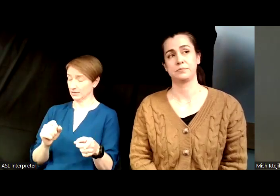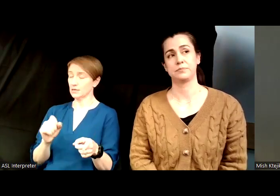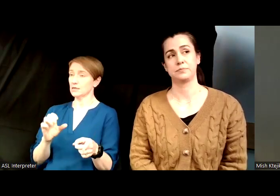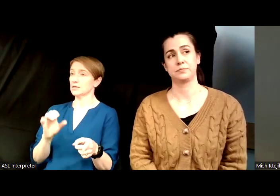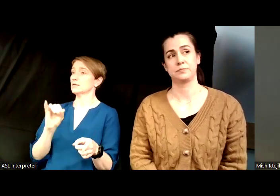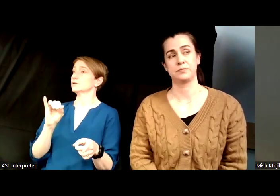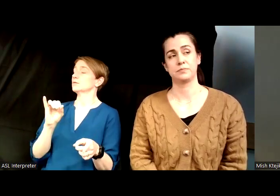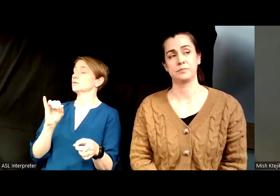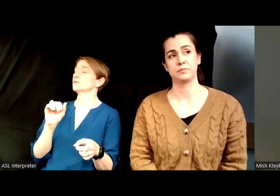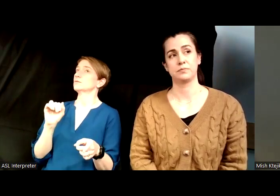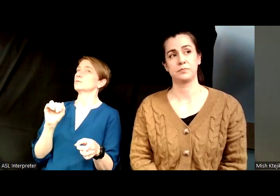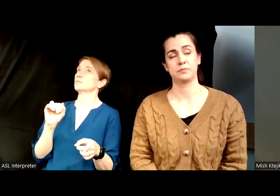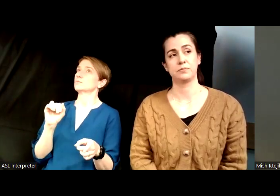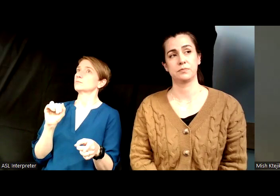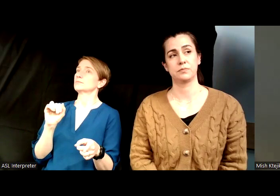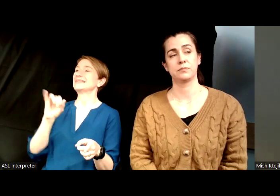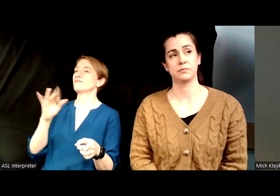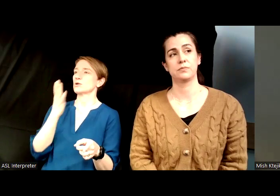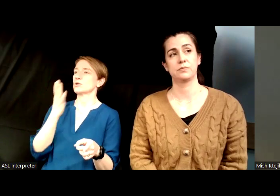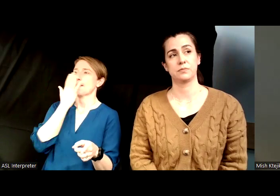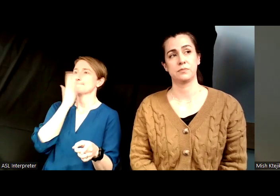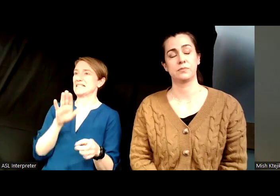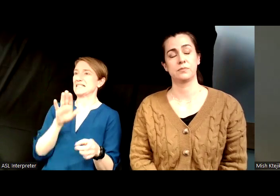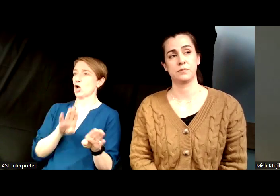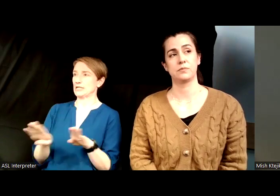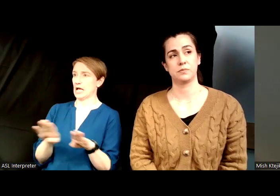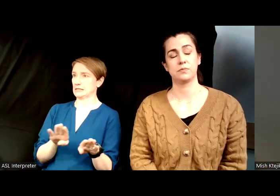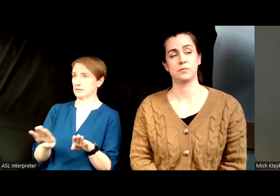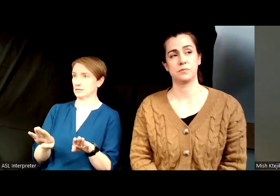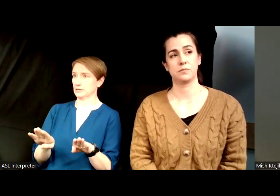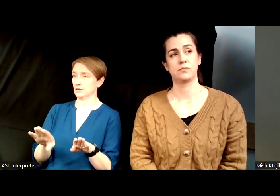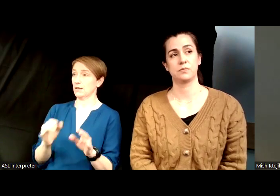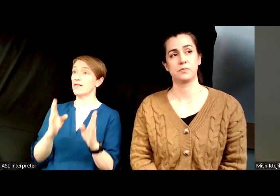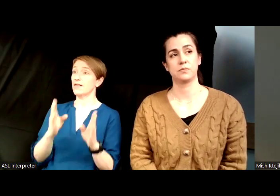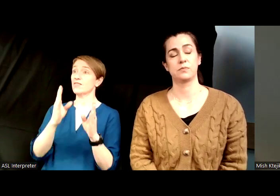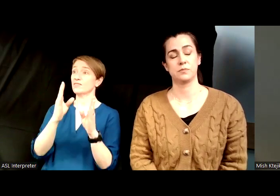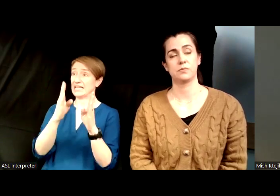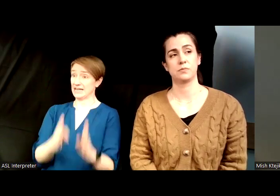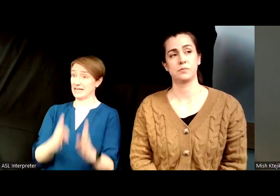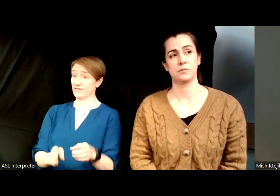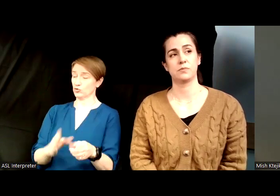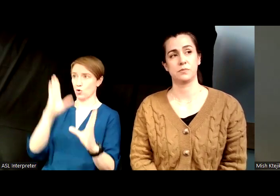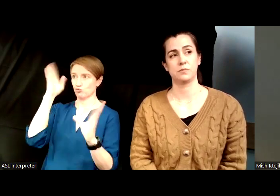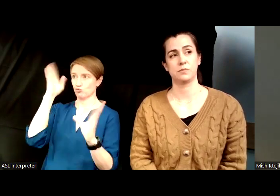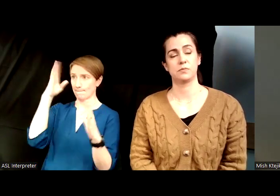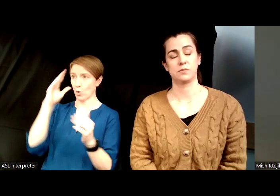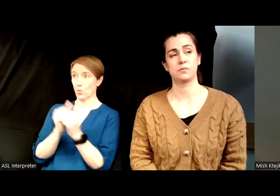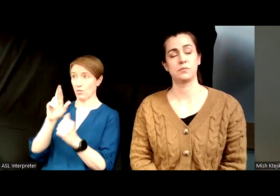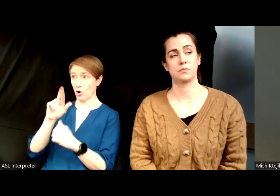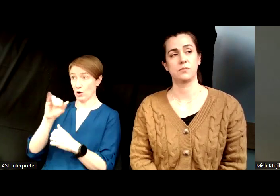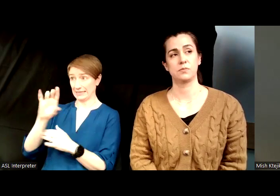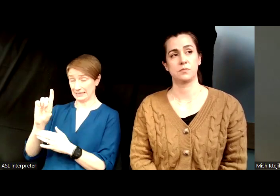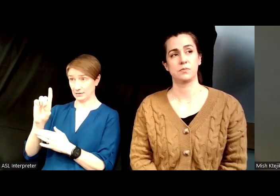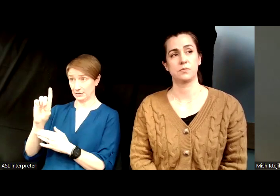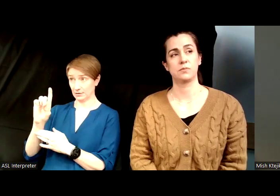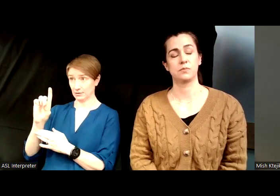conduct that the individual gets in trouble for with RID.